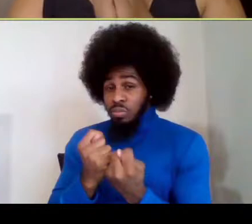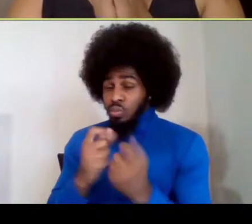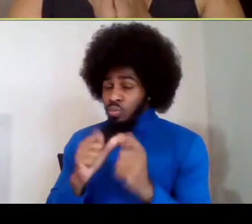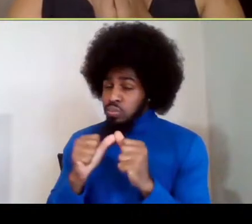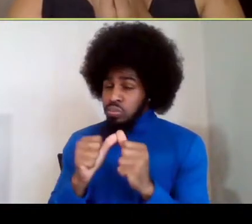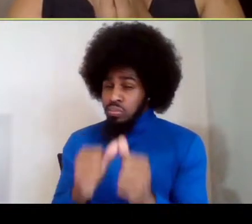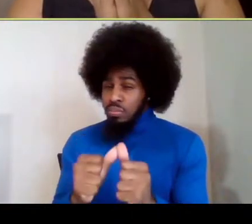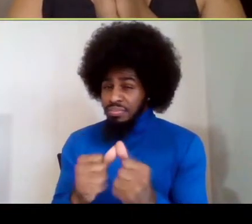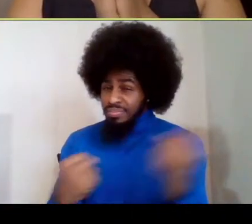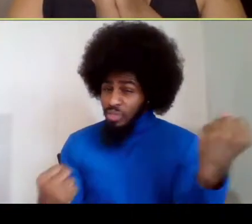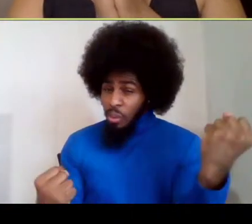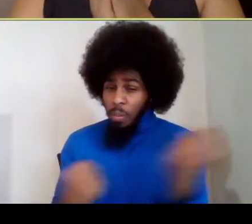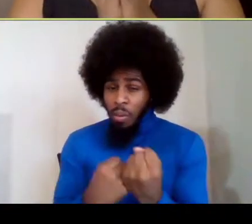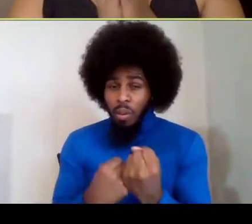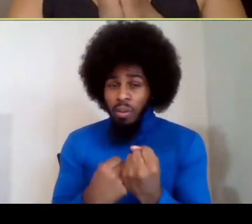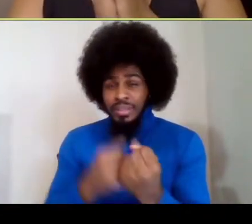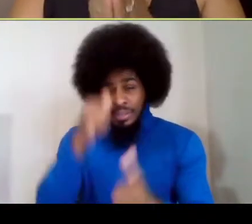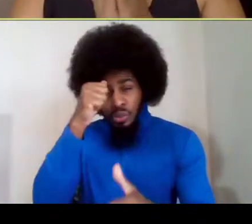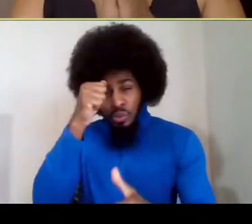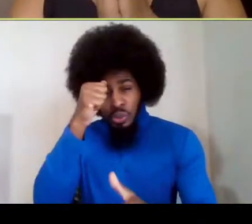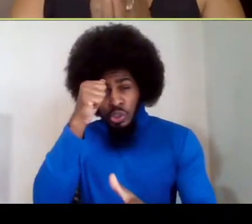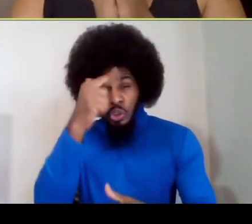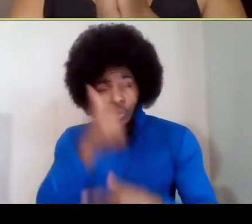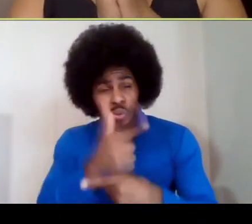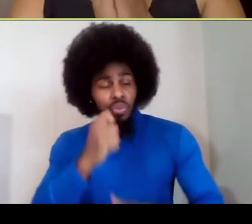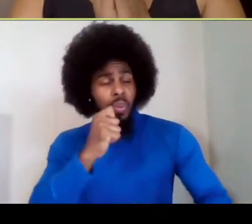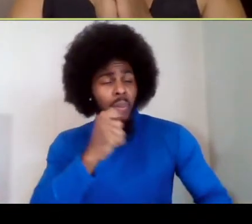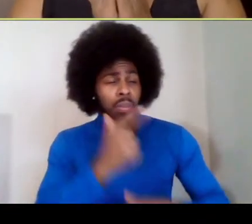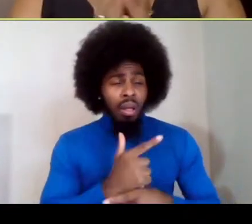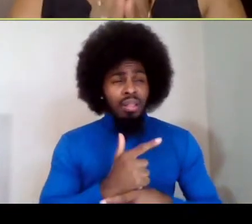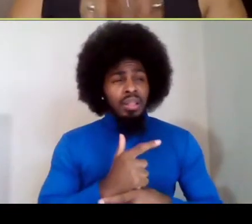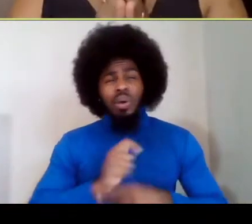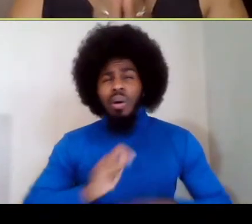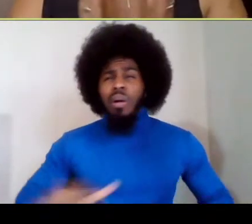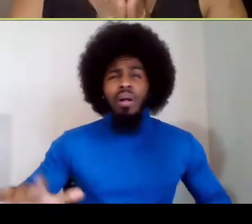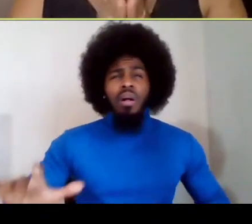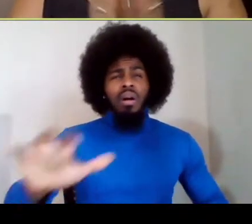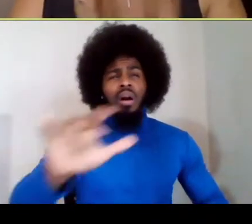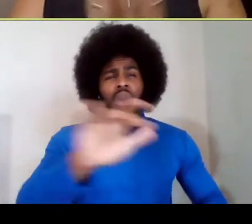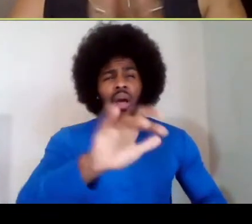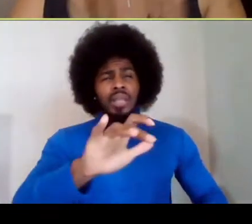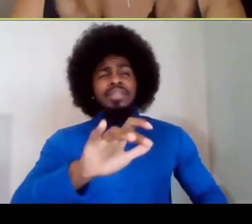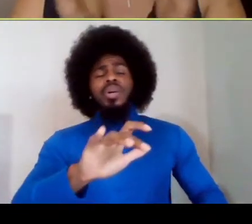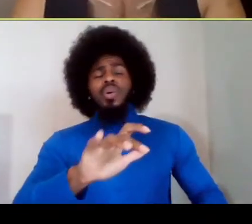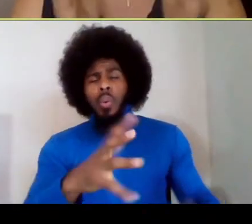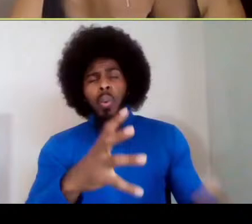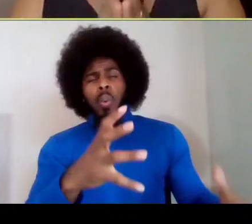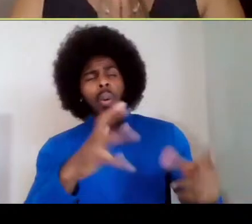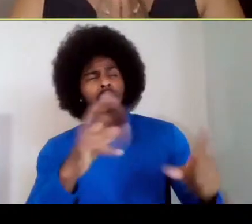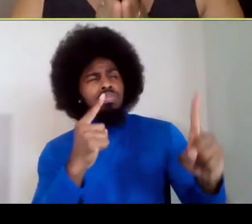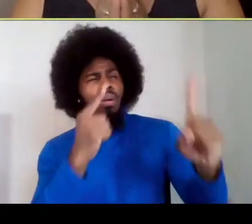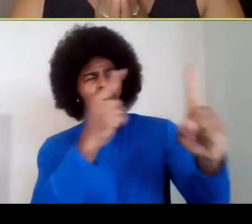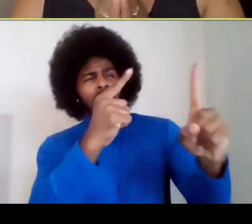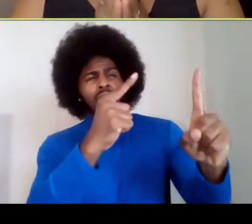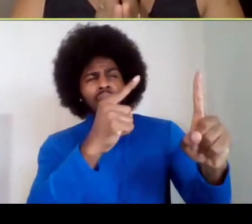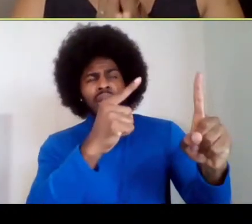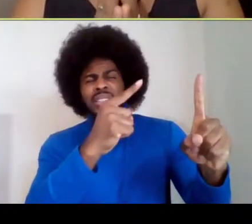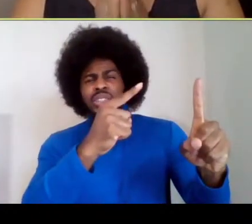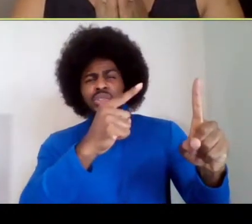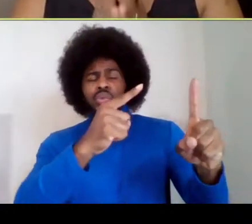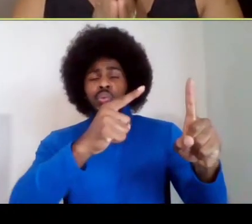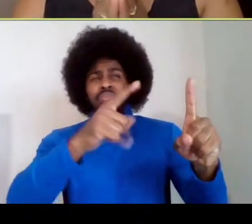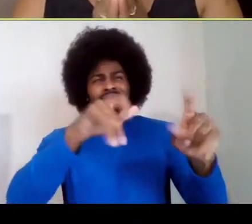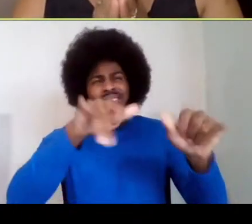over the world, with all those who want an immediate end to racial violence and systemic racism. Please